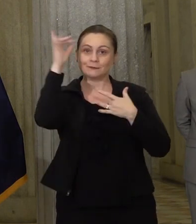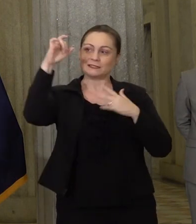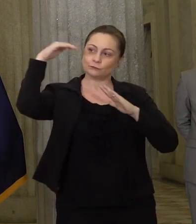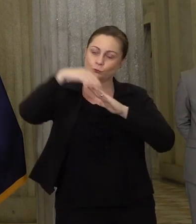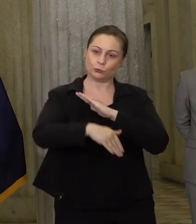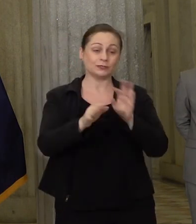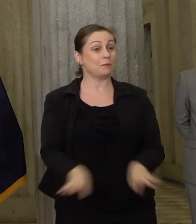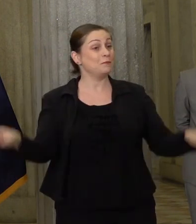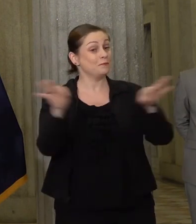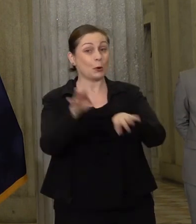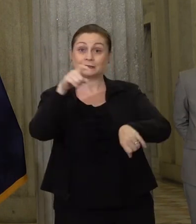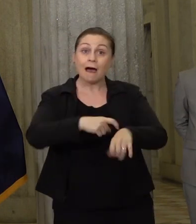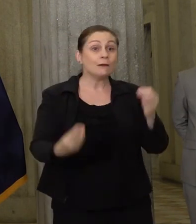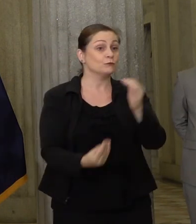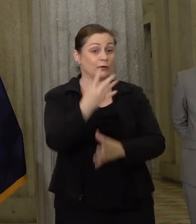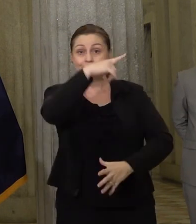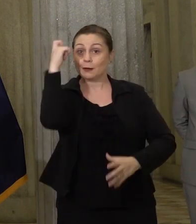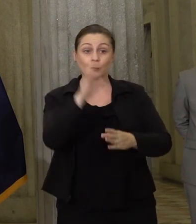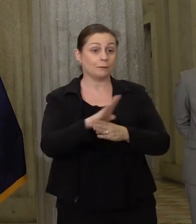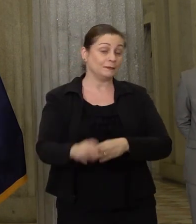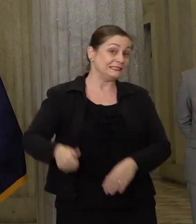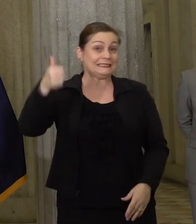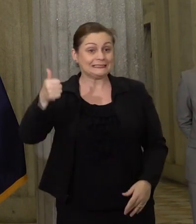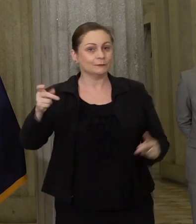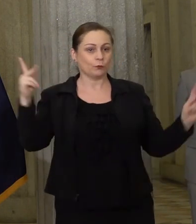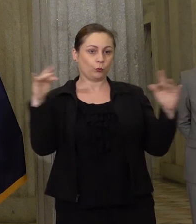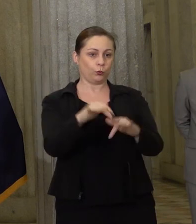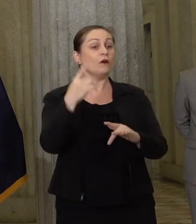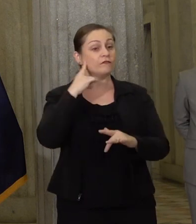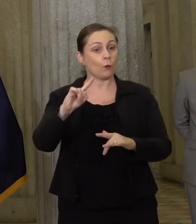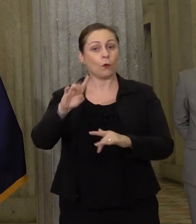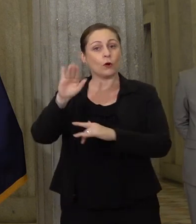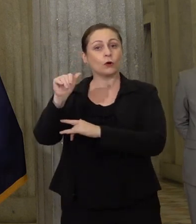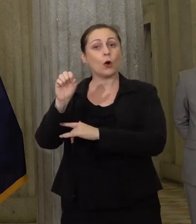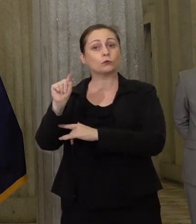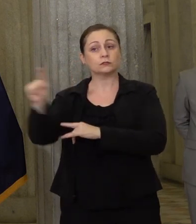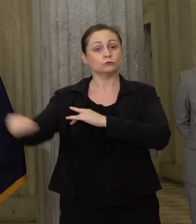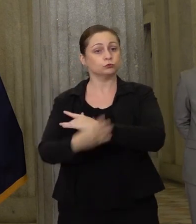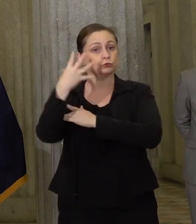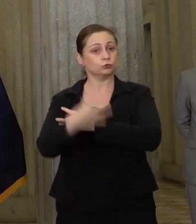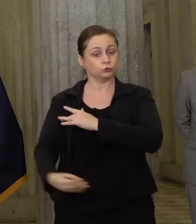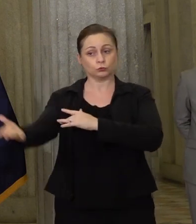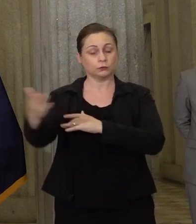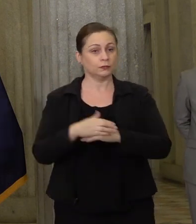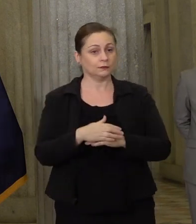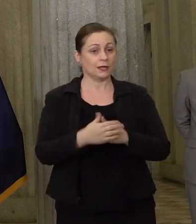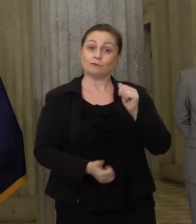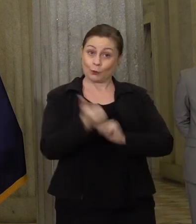summer for South Carolina, Correct. Spring and summer are our busiest times of year, particularly for the coast. which is where the cases have